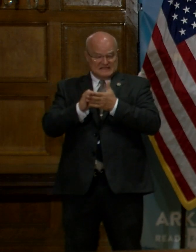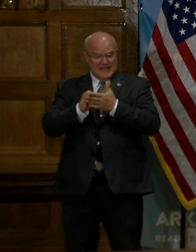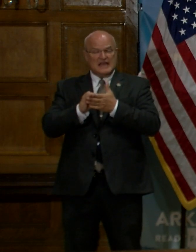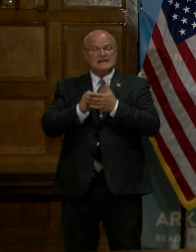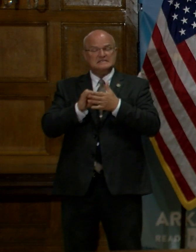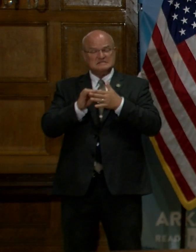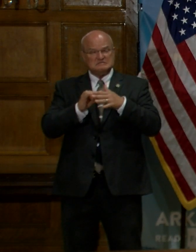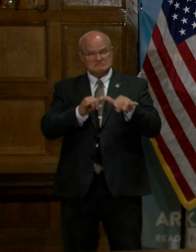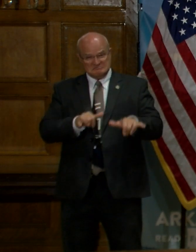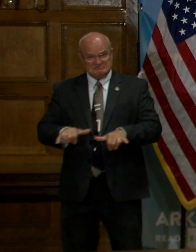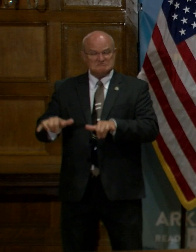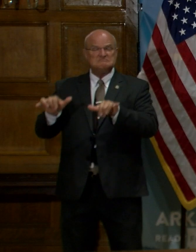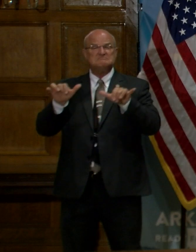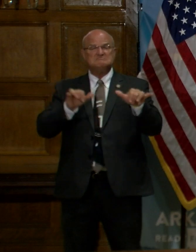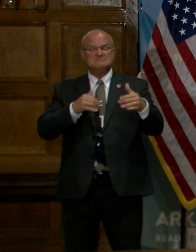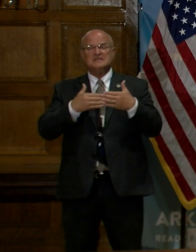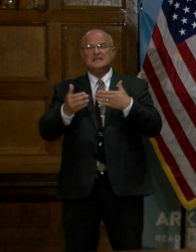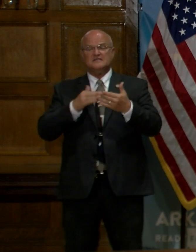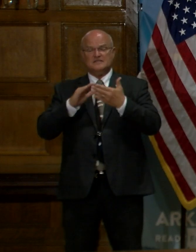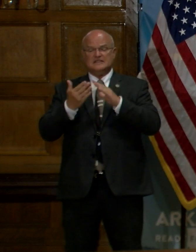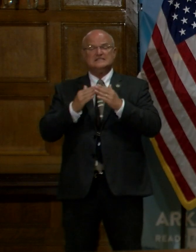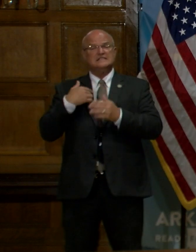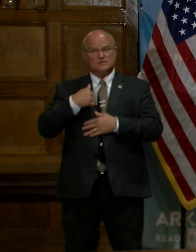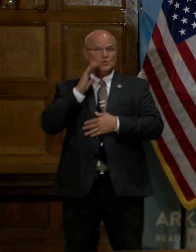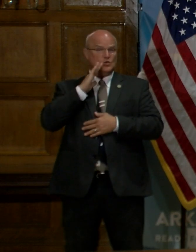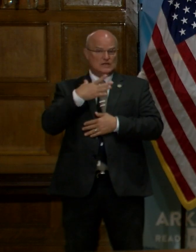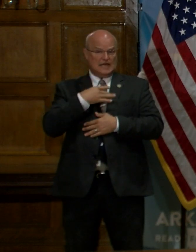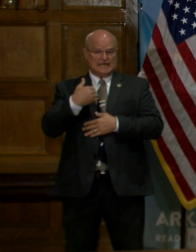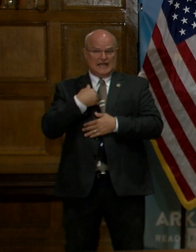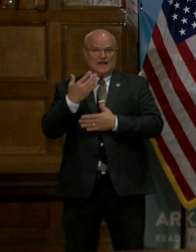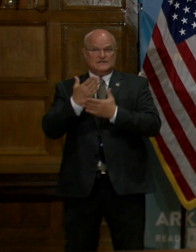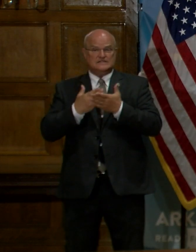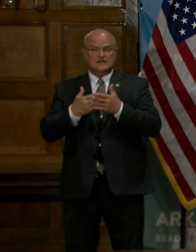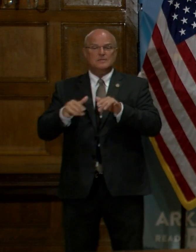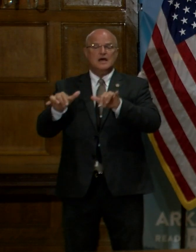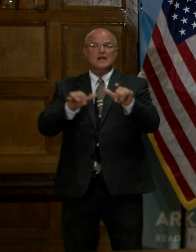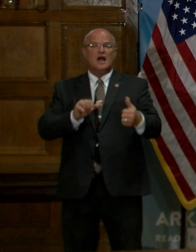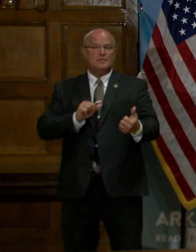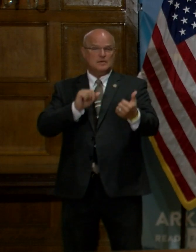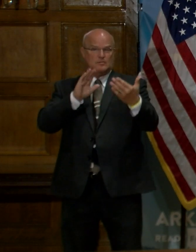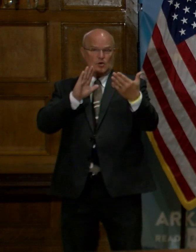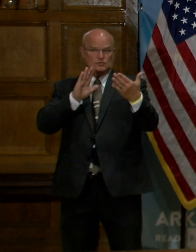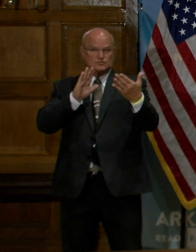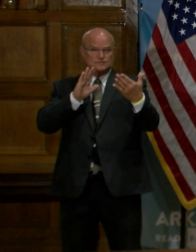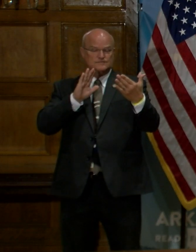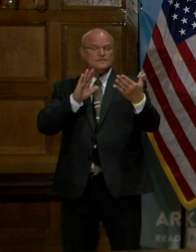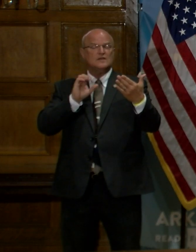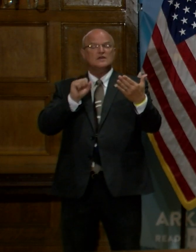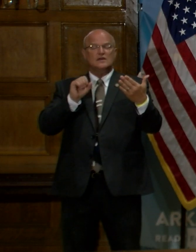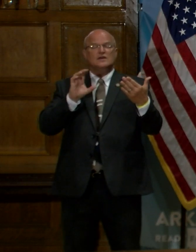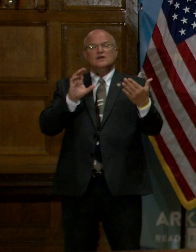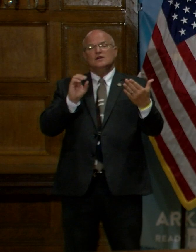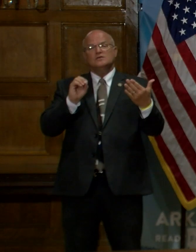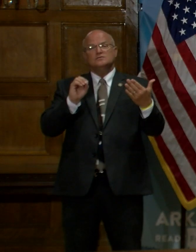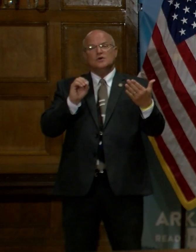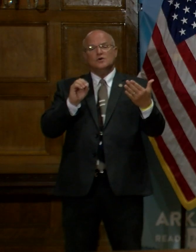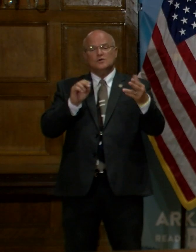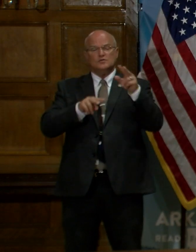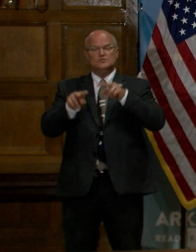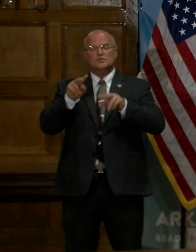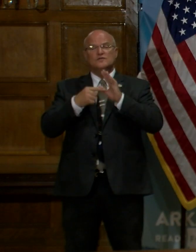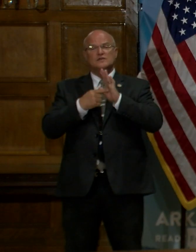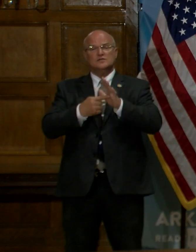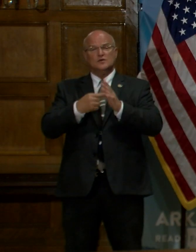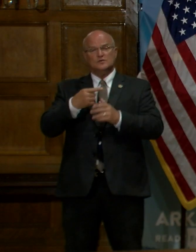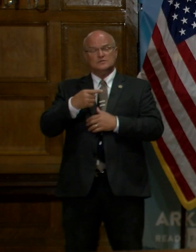common theme. Even the cities, I think, would like to have some common approach to that. And so the survey